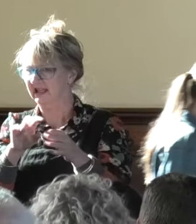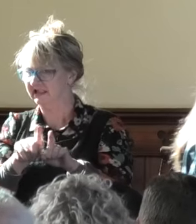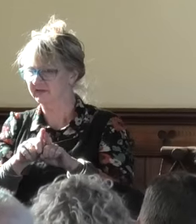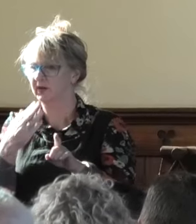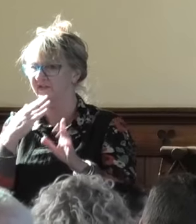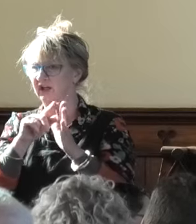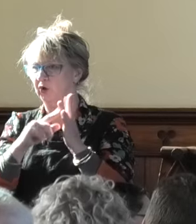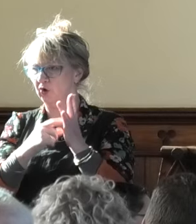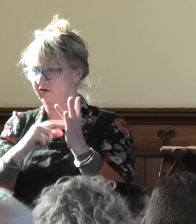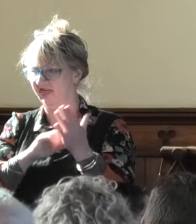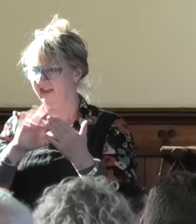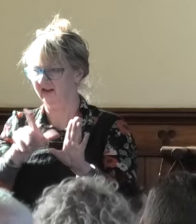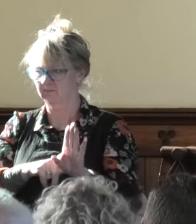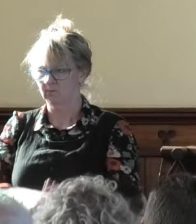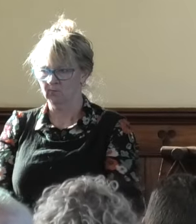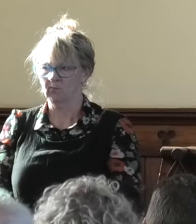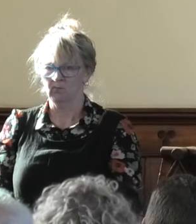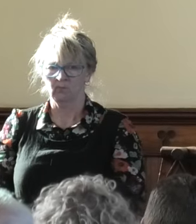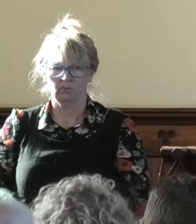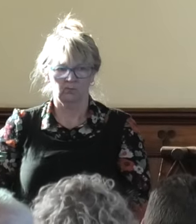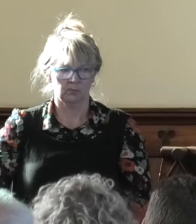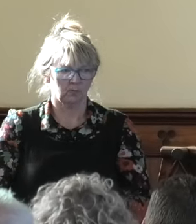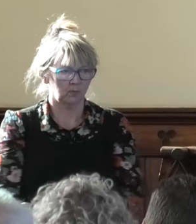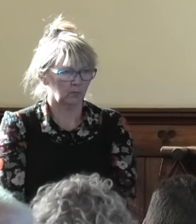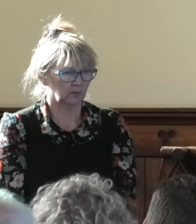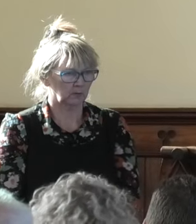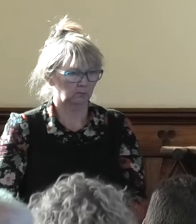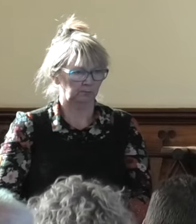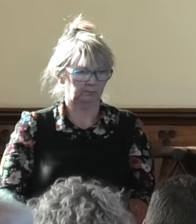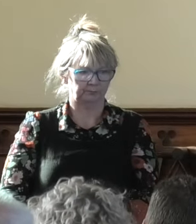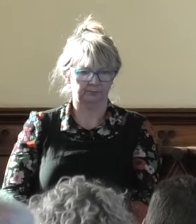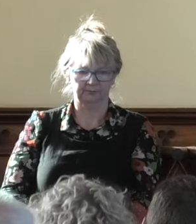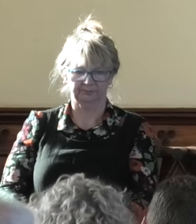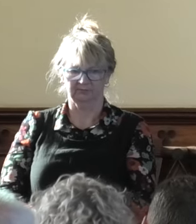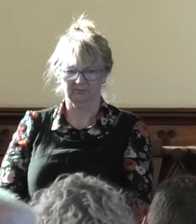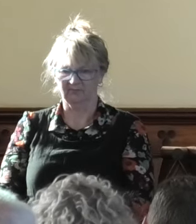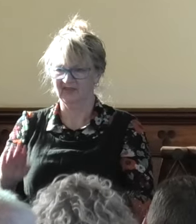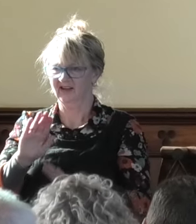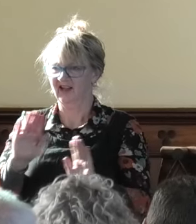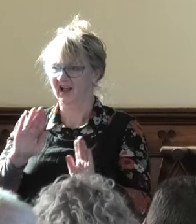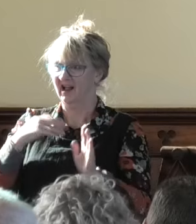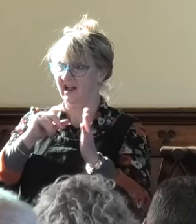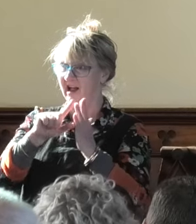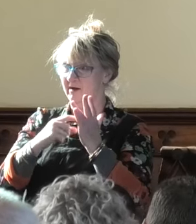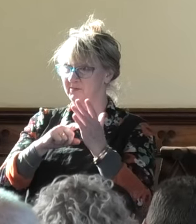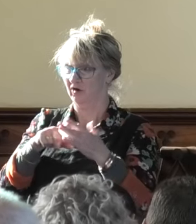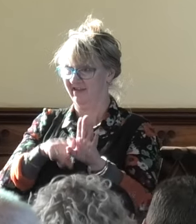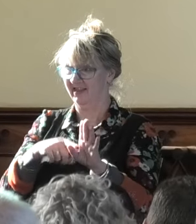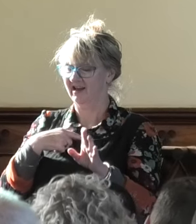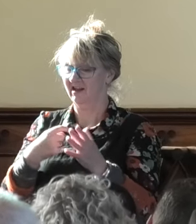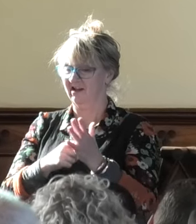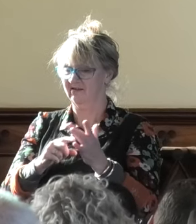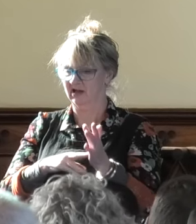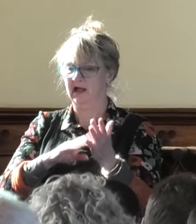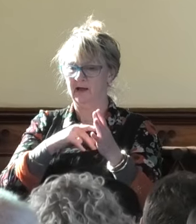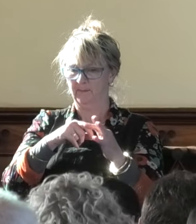Thanks, Dorothy. Hi, I'm Dorothy. I'm Rin's sister, and this is